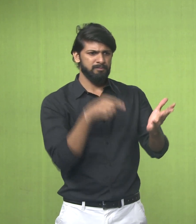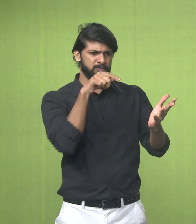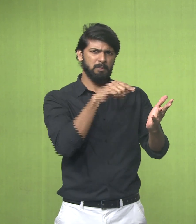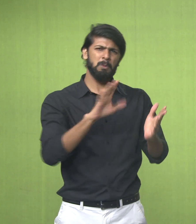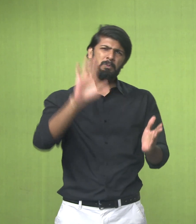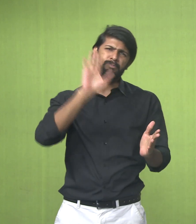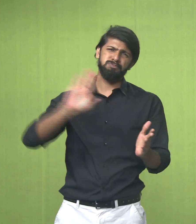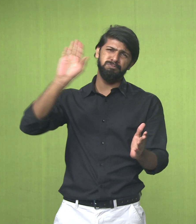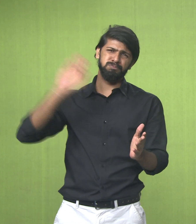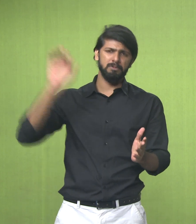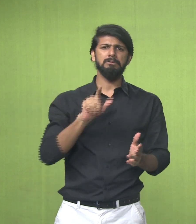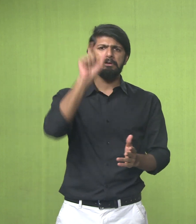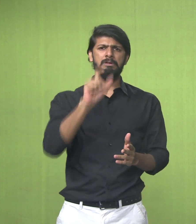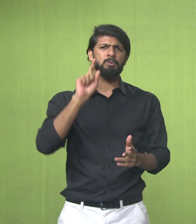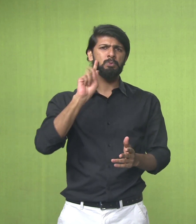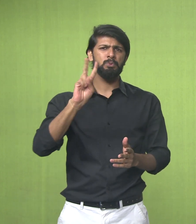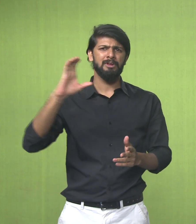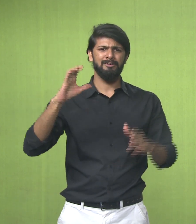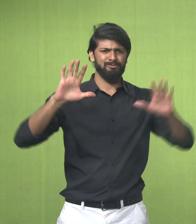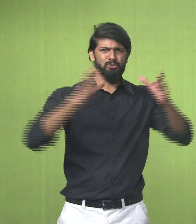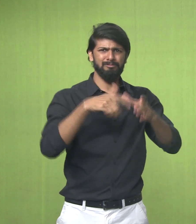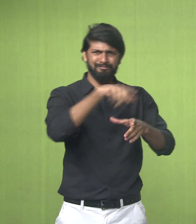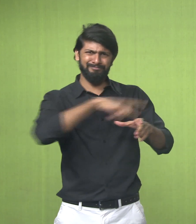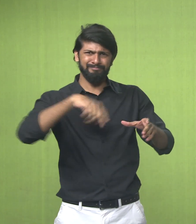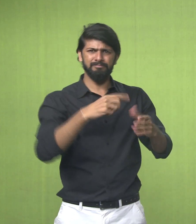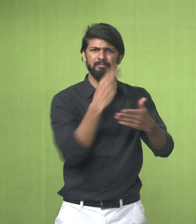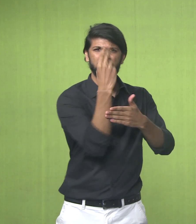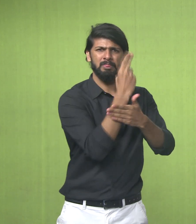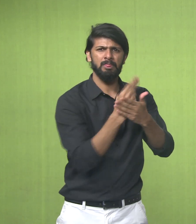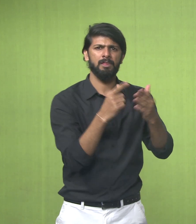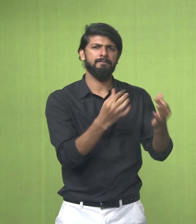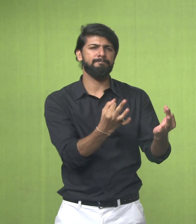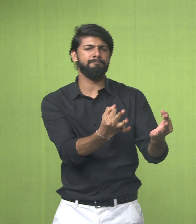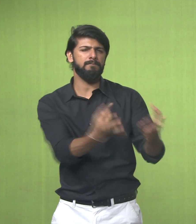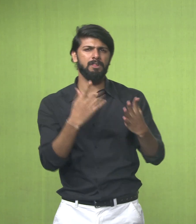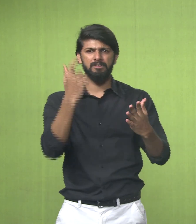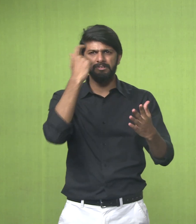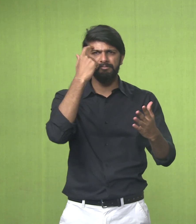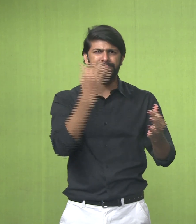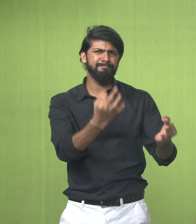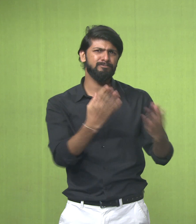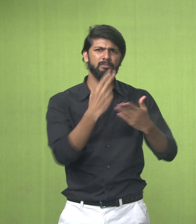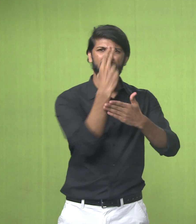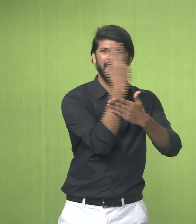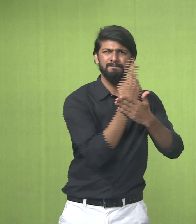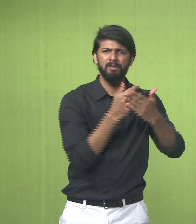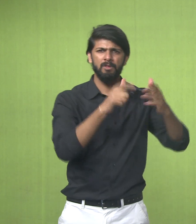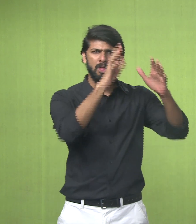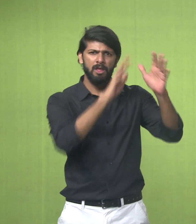The artists of the Indus Valley Civilization had a very natural